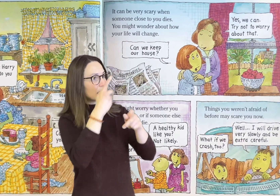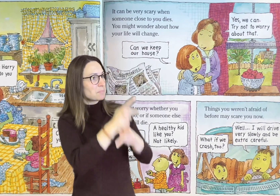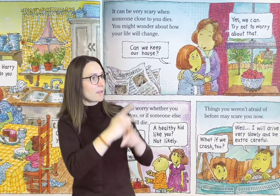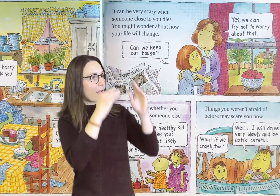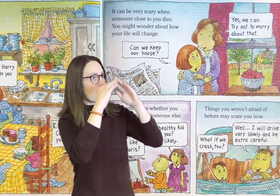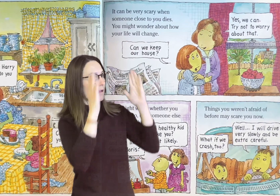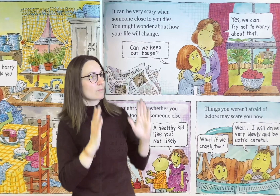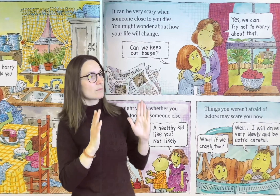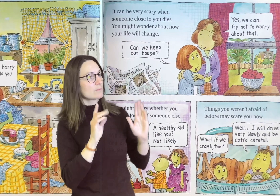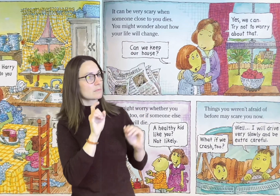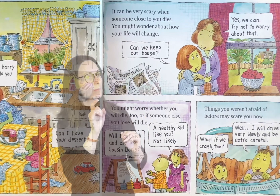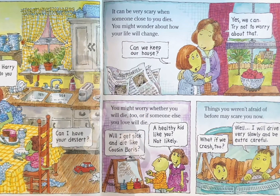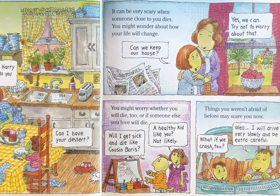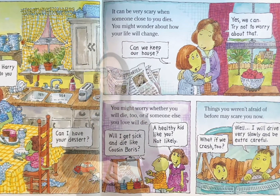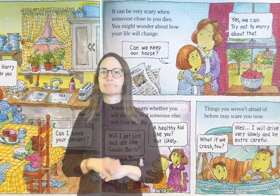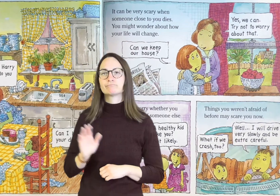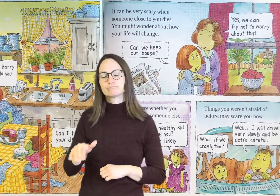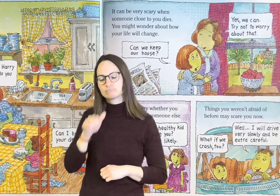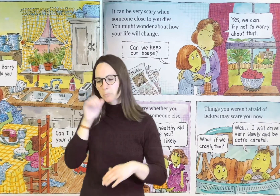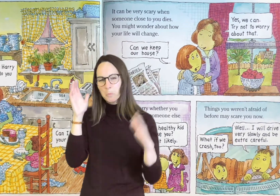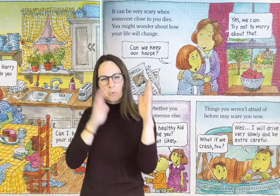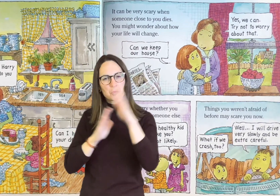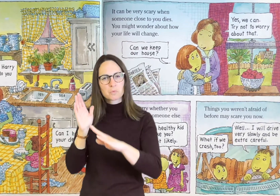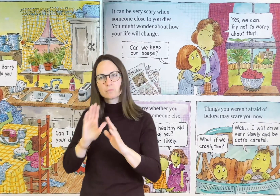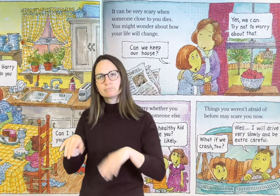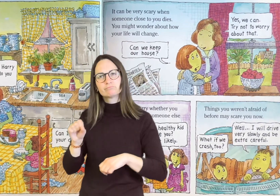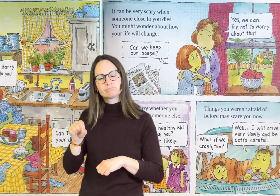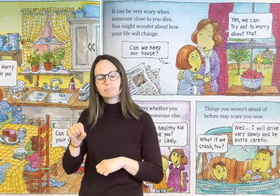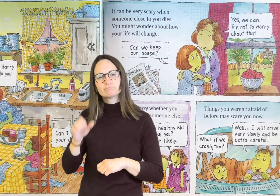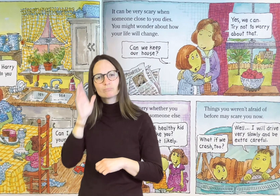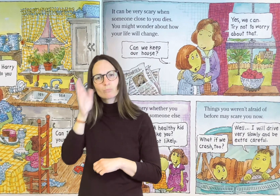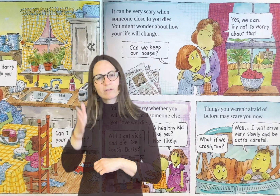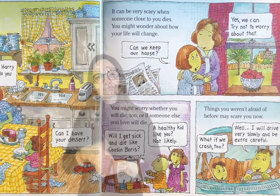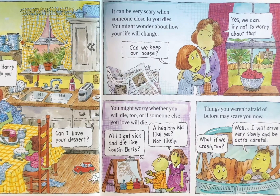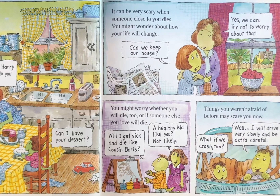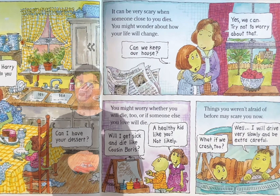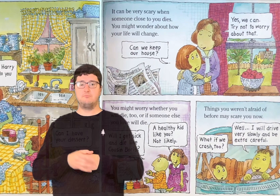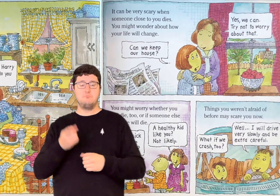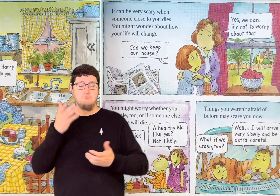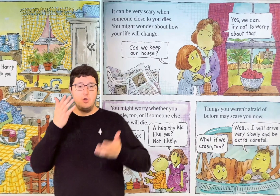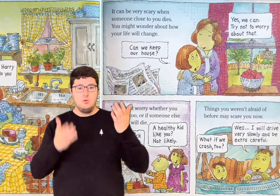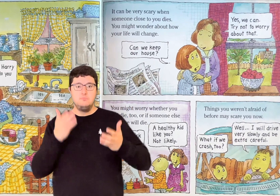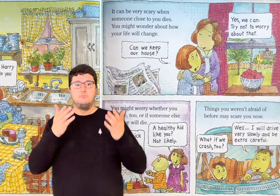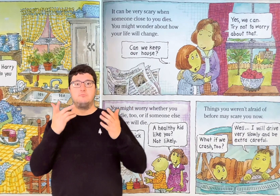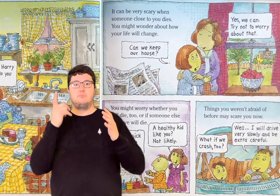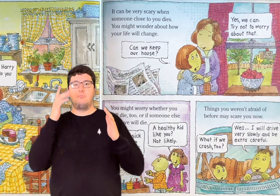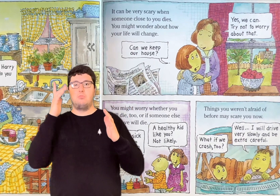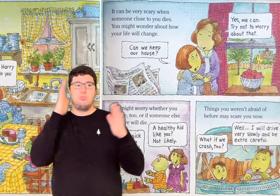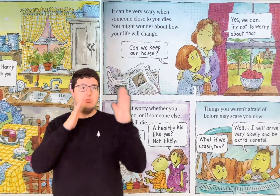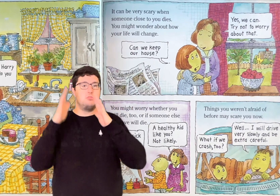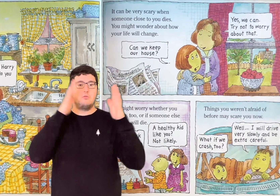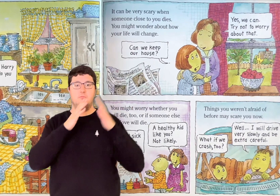Can we keep our house? Yes, we can. Try not to worry about that.